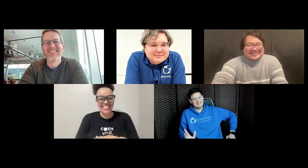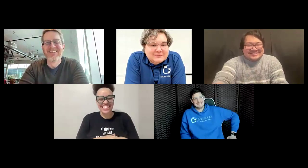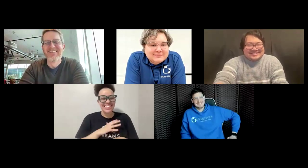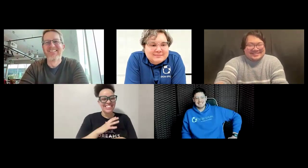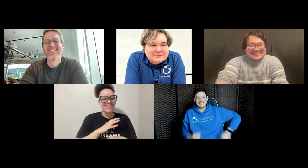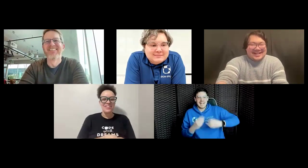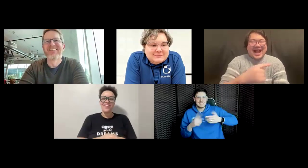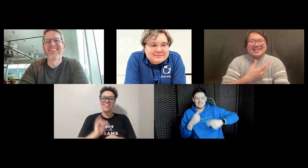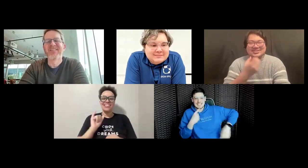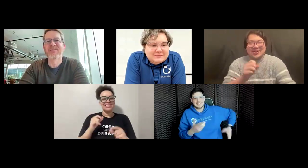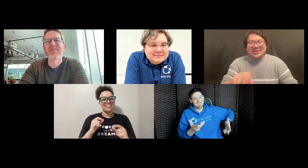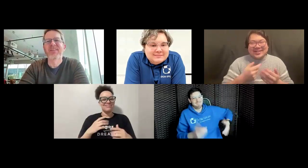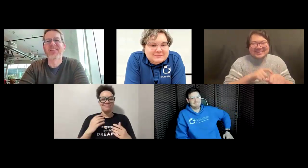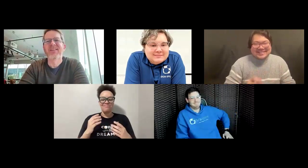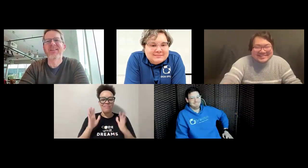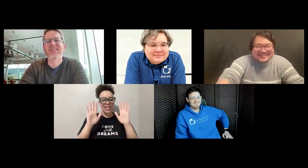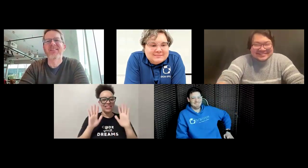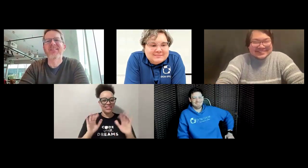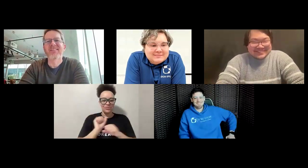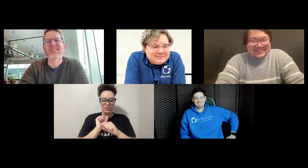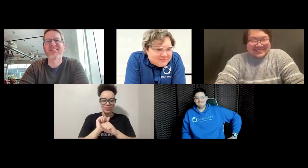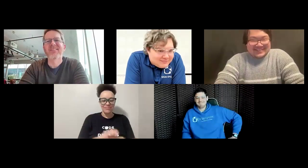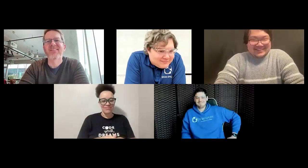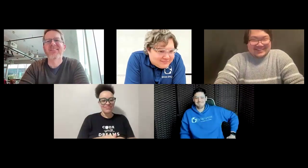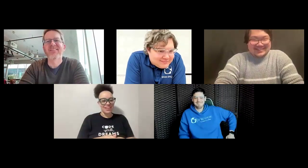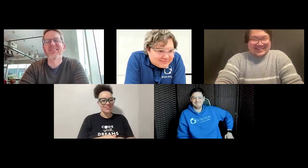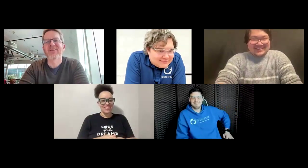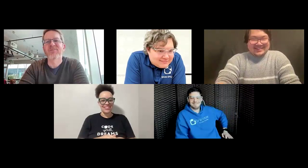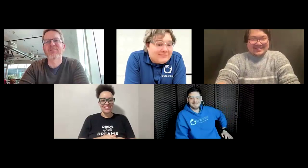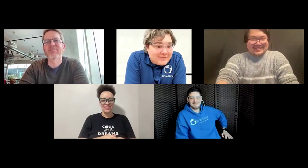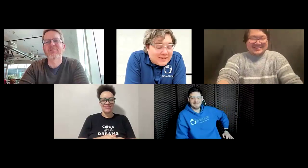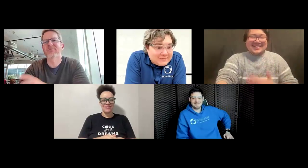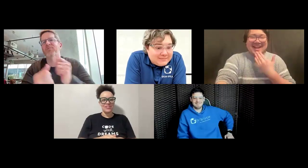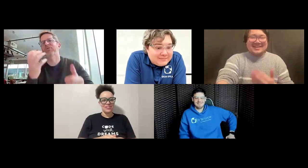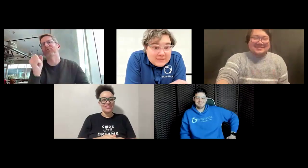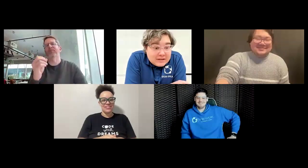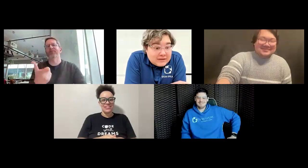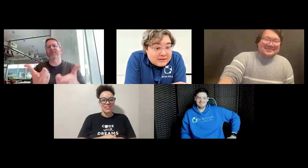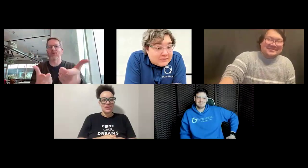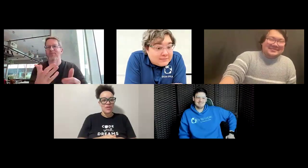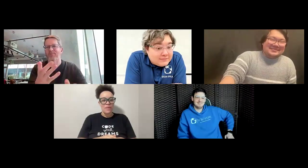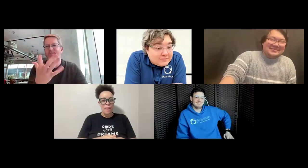that's okay. That's okay. So I would just like to say you're doing some amazing work. Thank you.